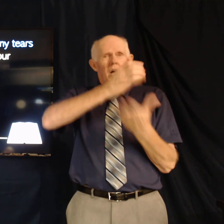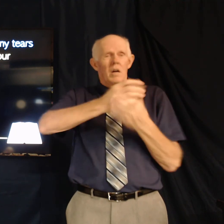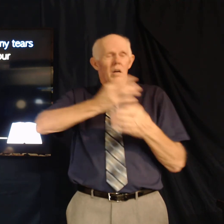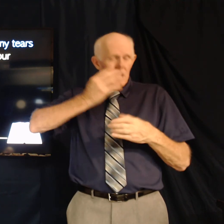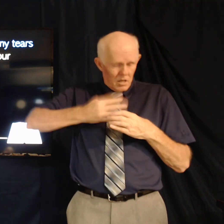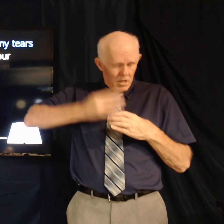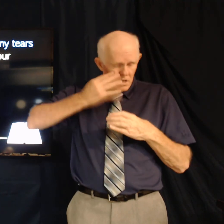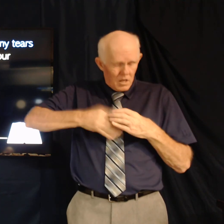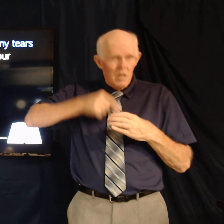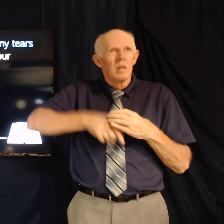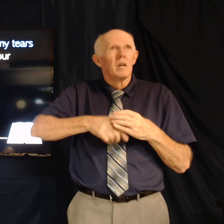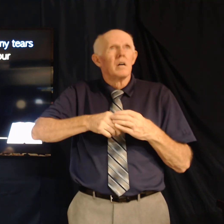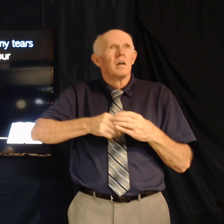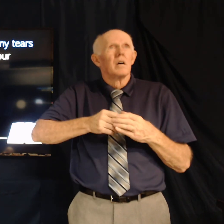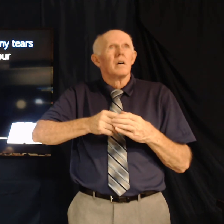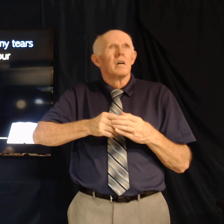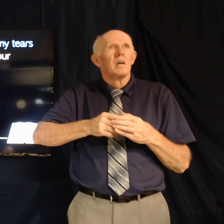into a bottle?